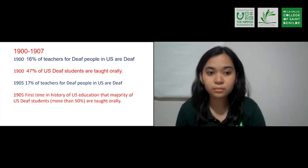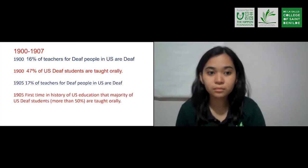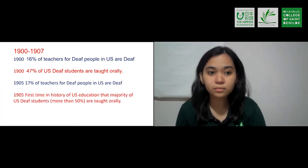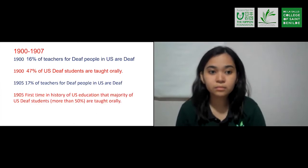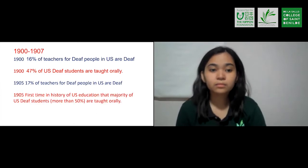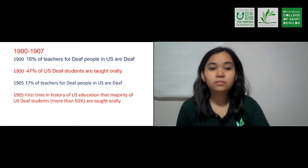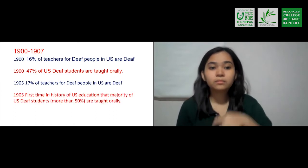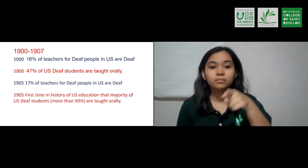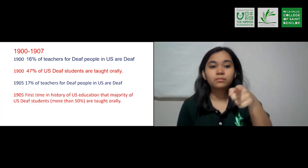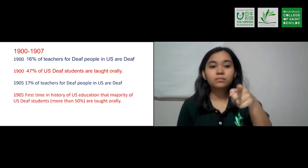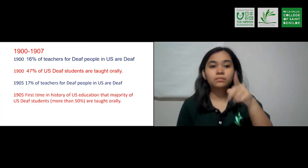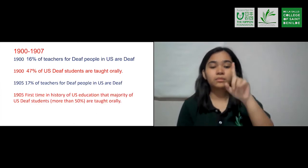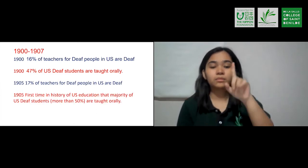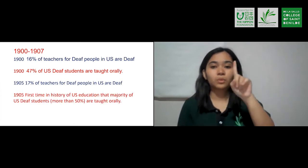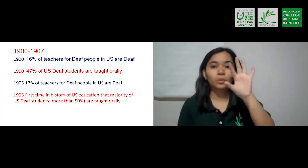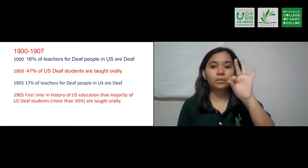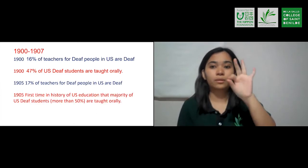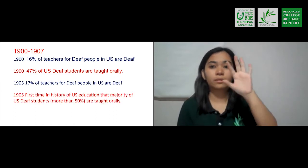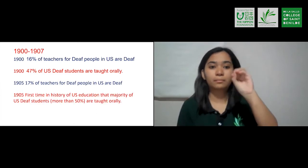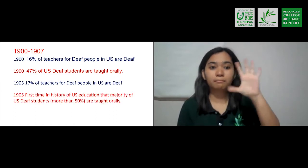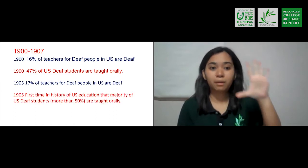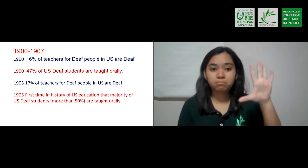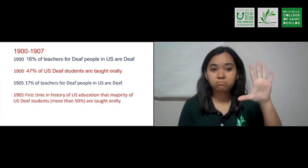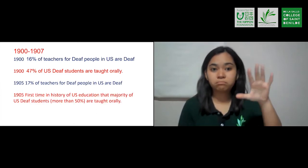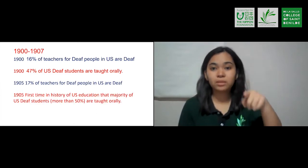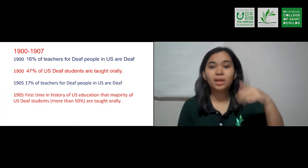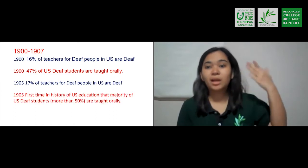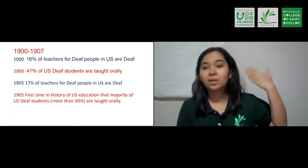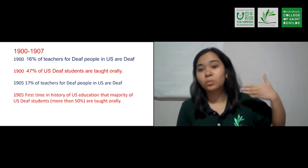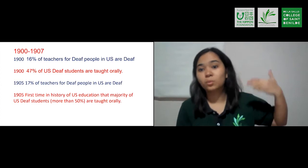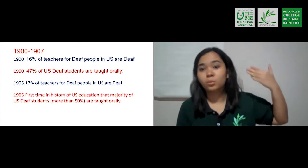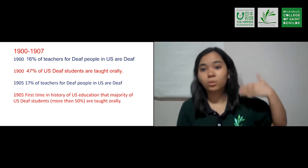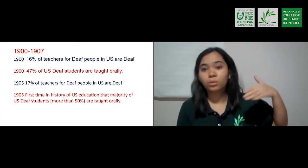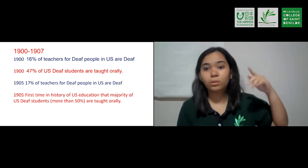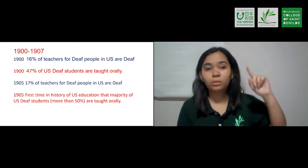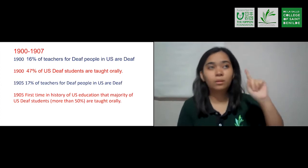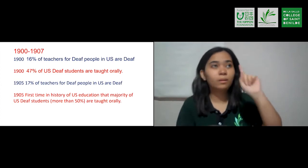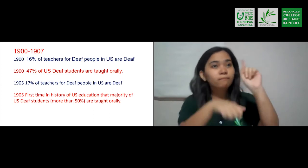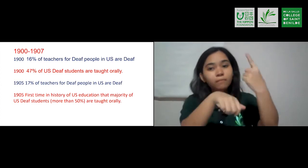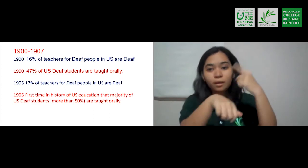I think it's the next slide. So 1905,